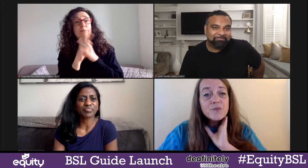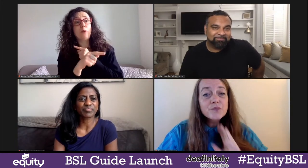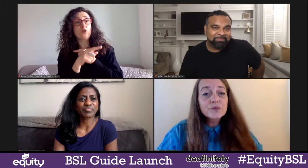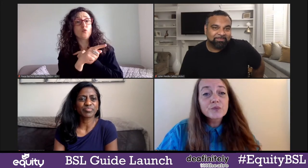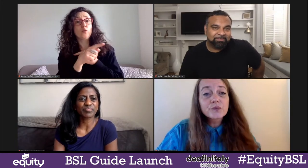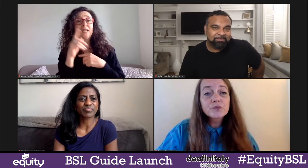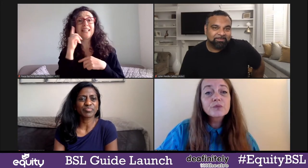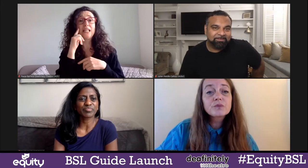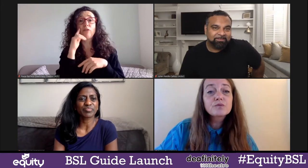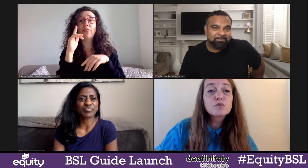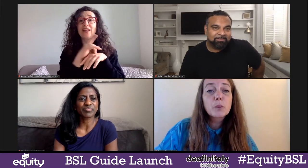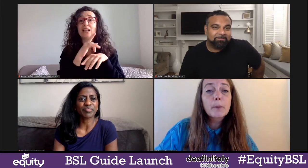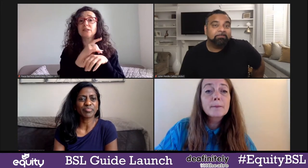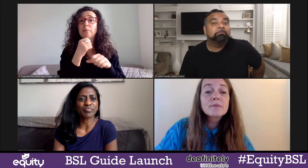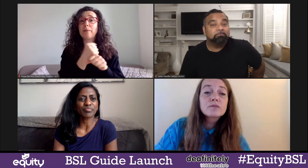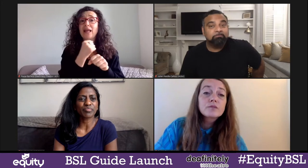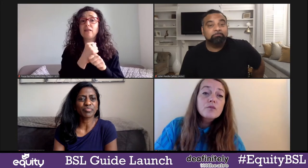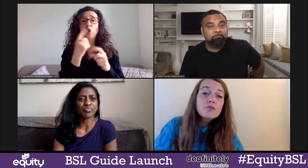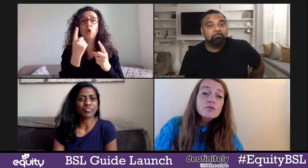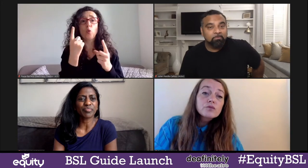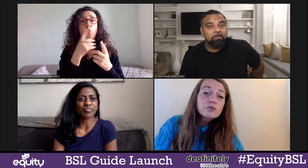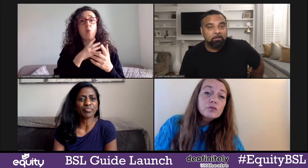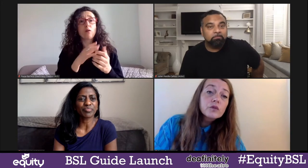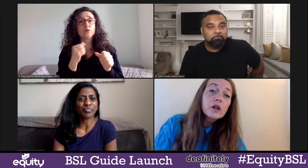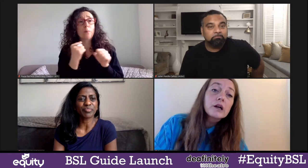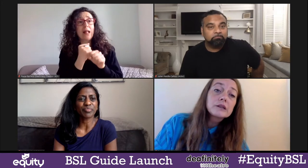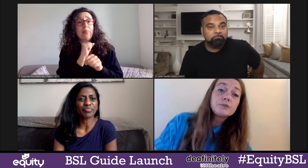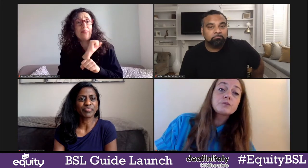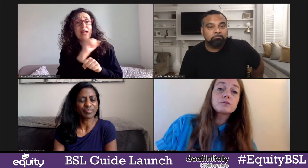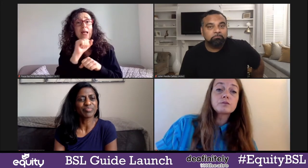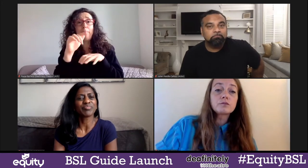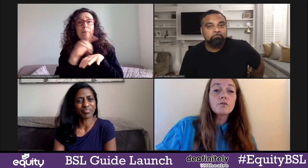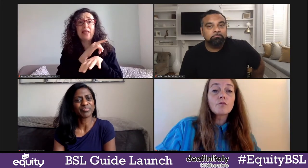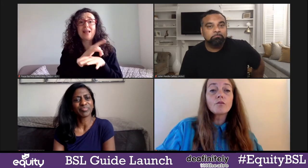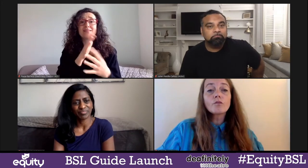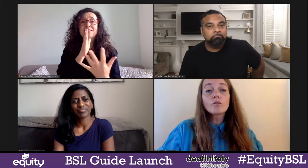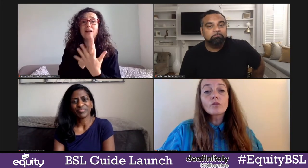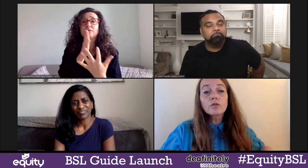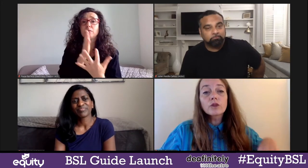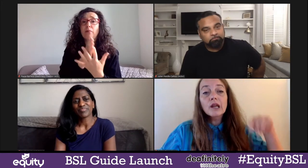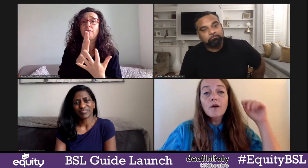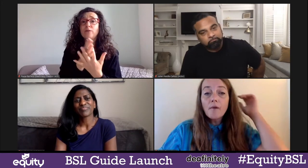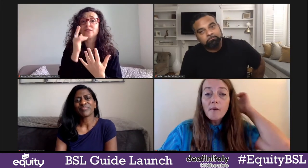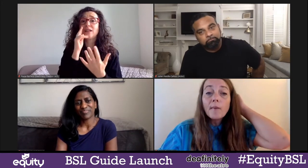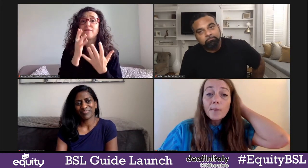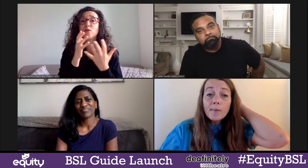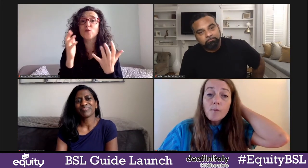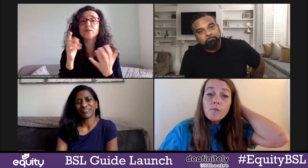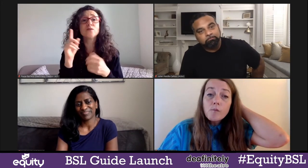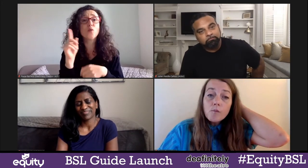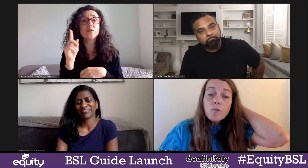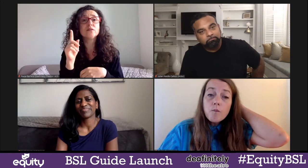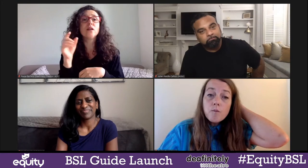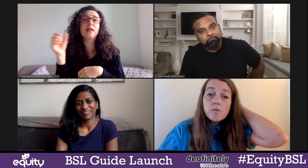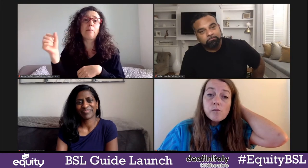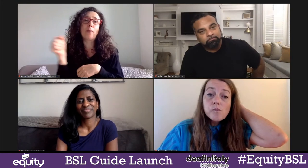Thank you. I hope that's a good response to the question that was asked about how hearing theatre makers can make their plays